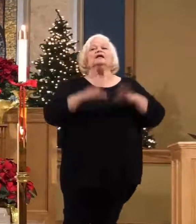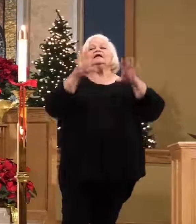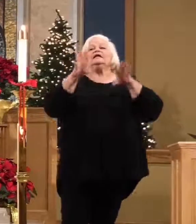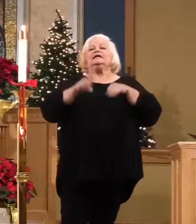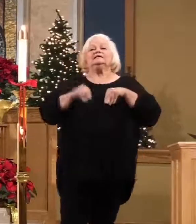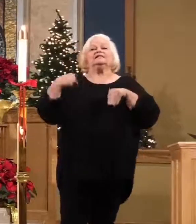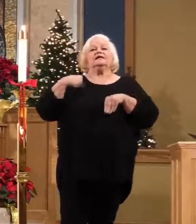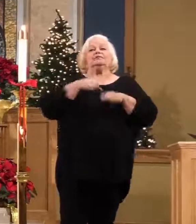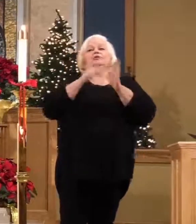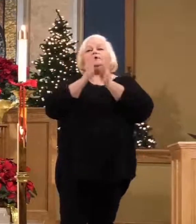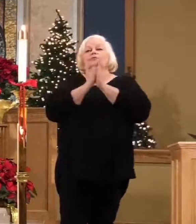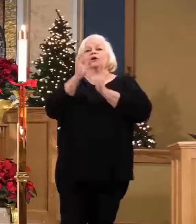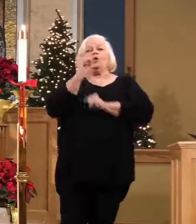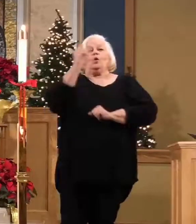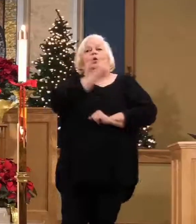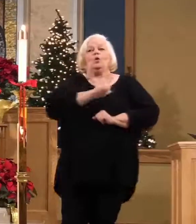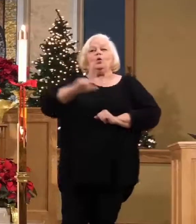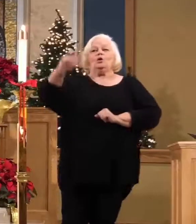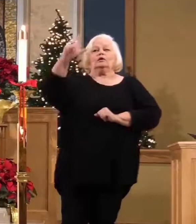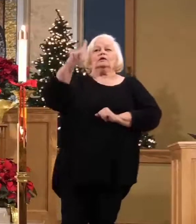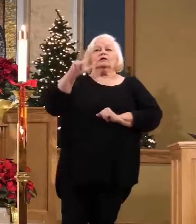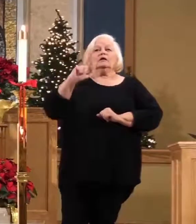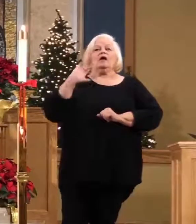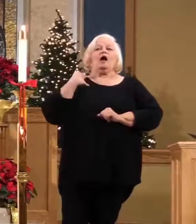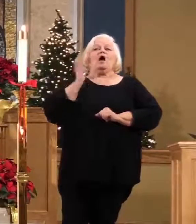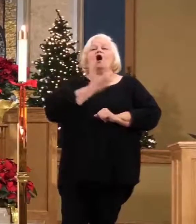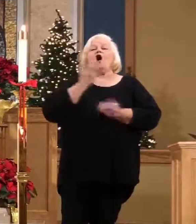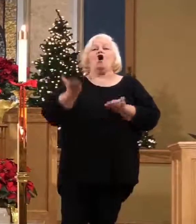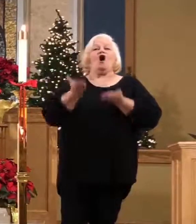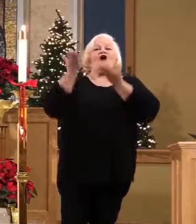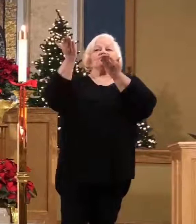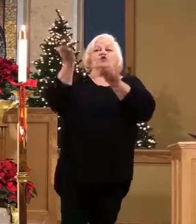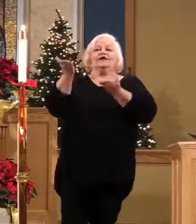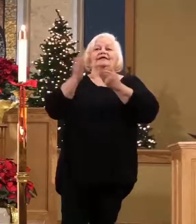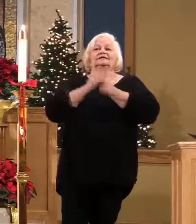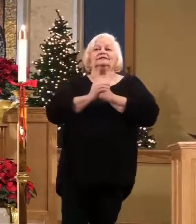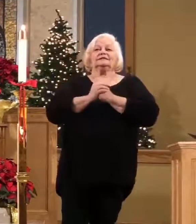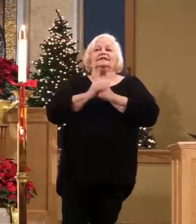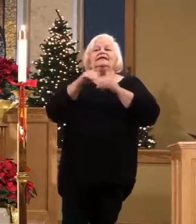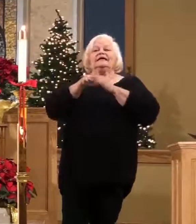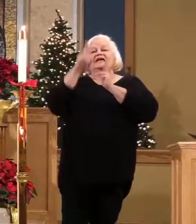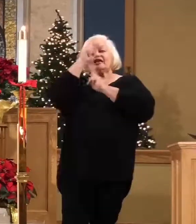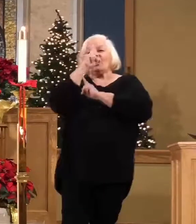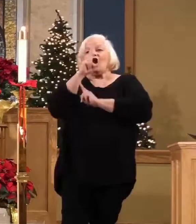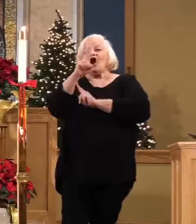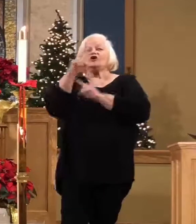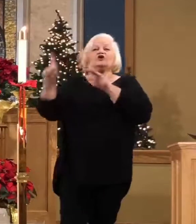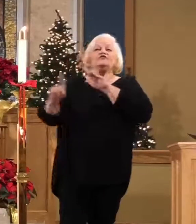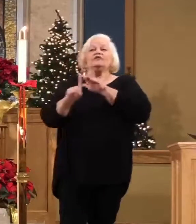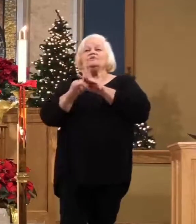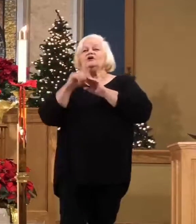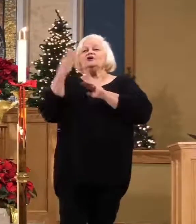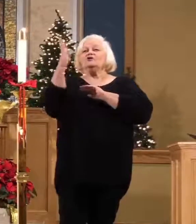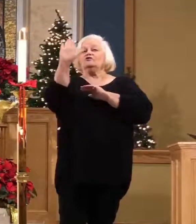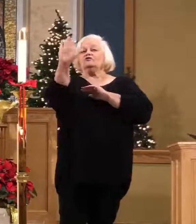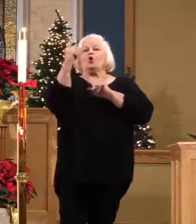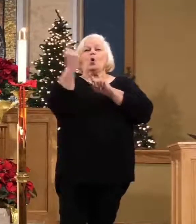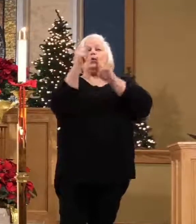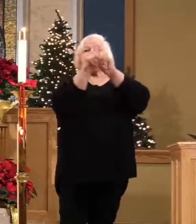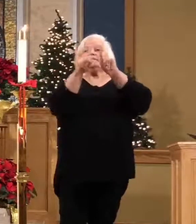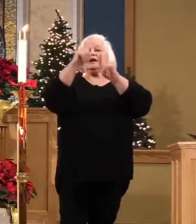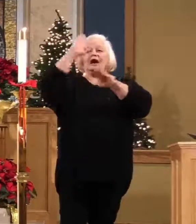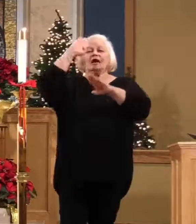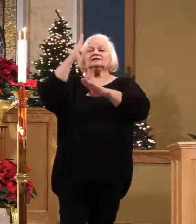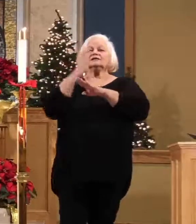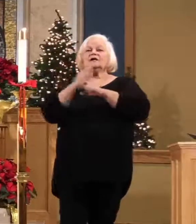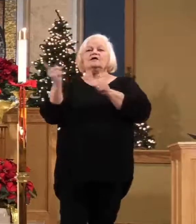Accept, we pray, O Lord, our offerings in honor of the appearing of your only begotten Son and the